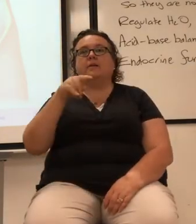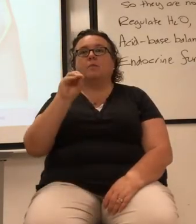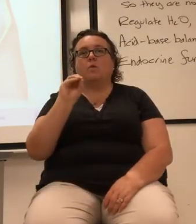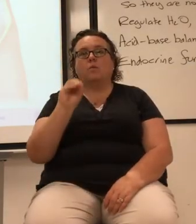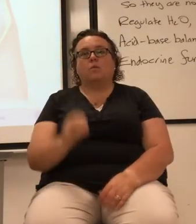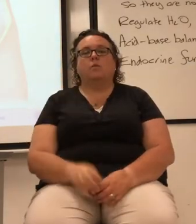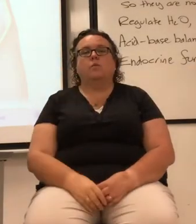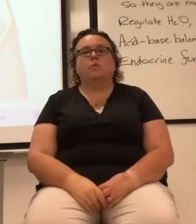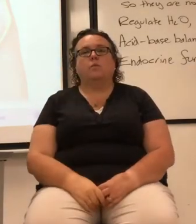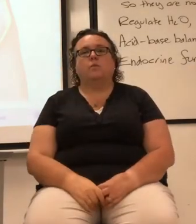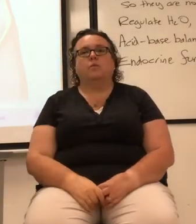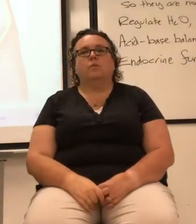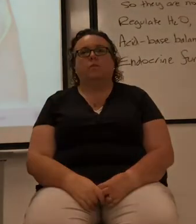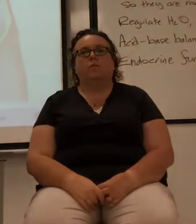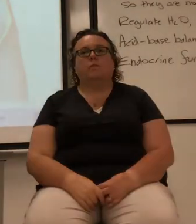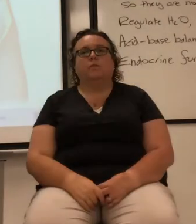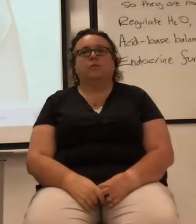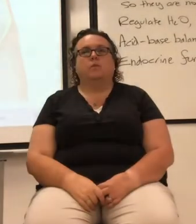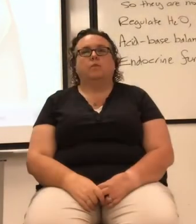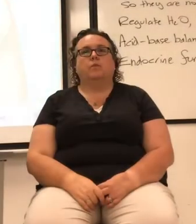Kidneys secrete